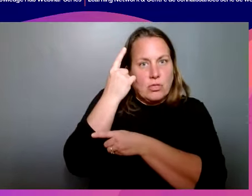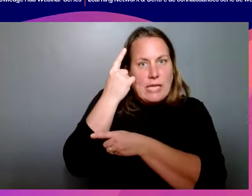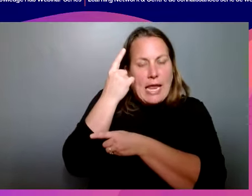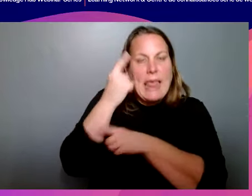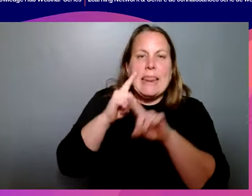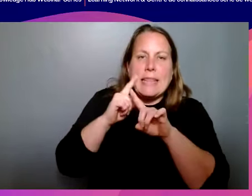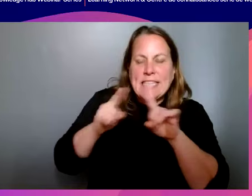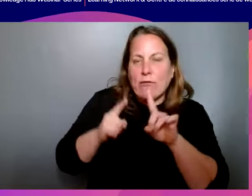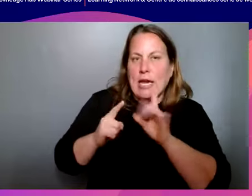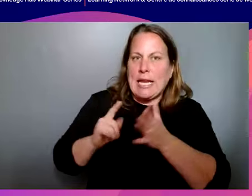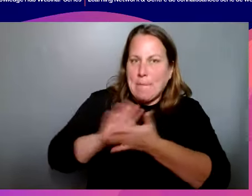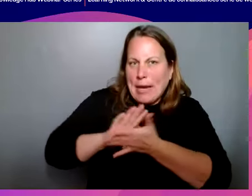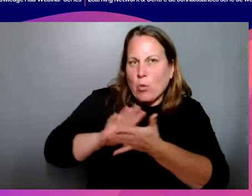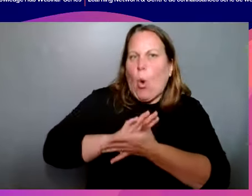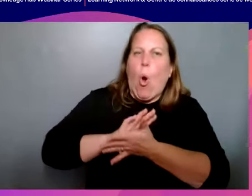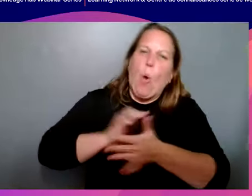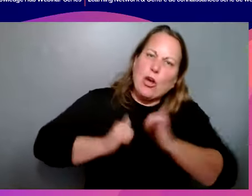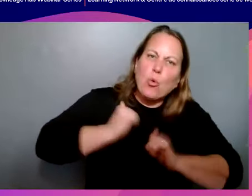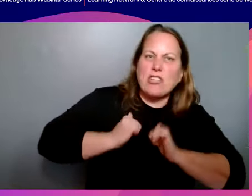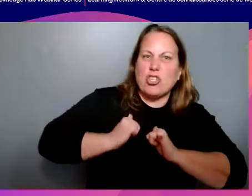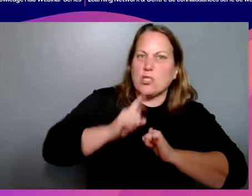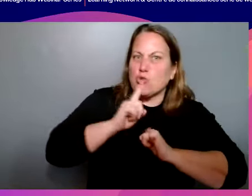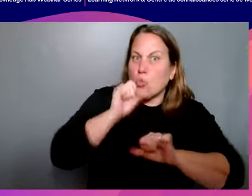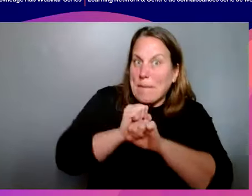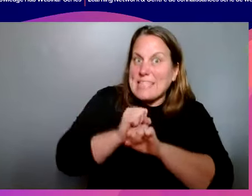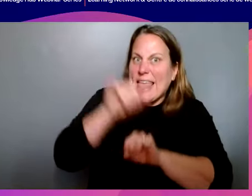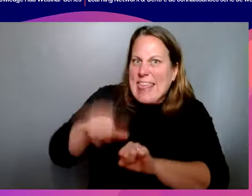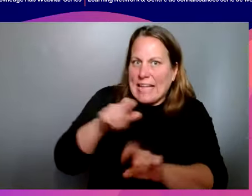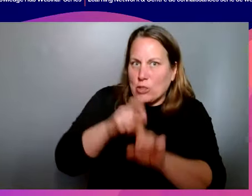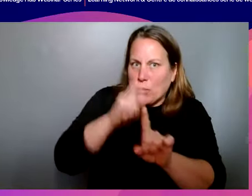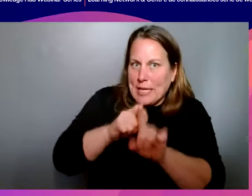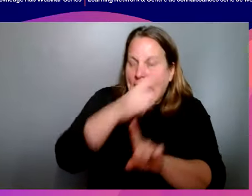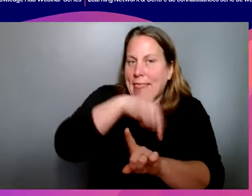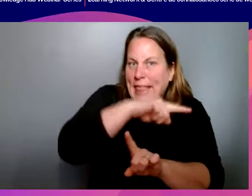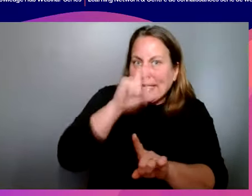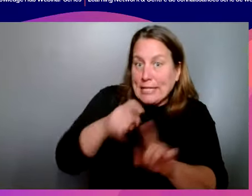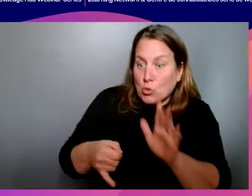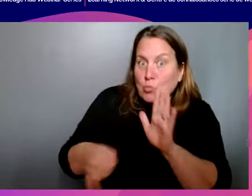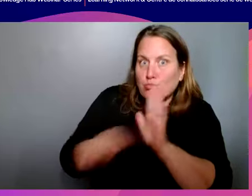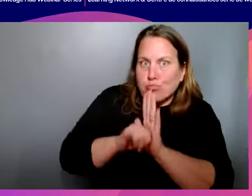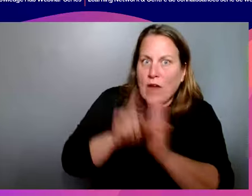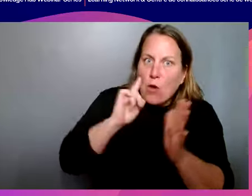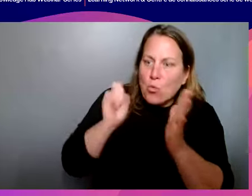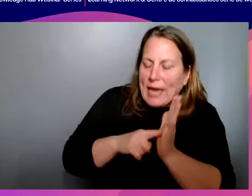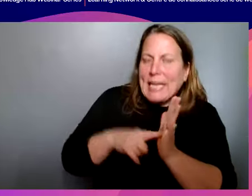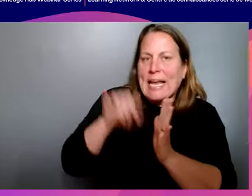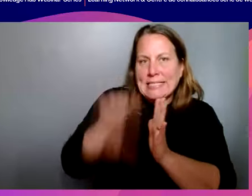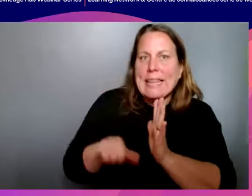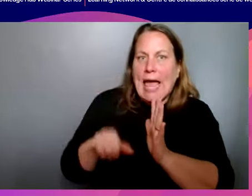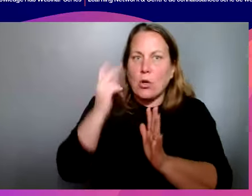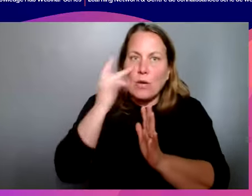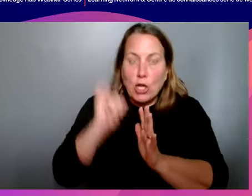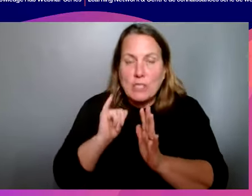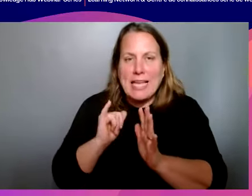microaggressions as harassment, and be able to recognize those, because most often what queer and trans